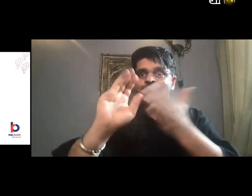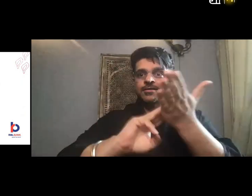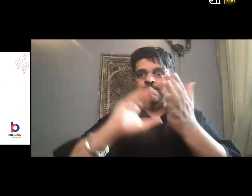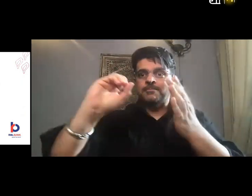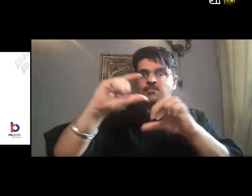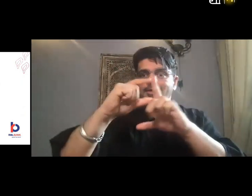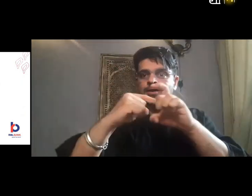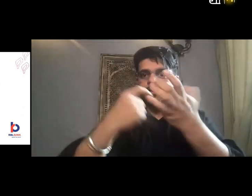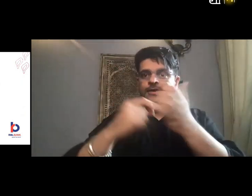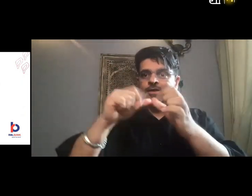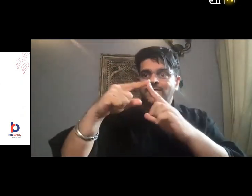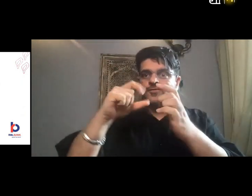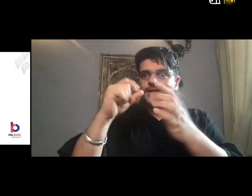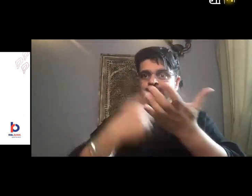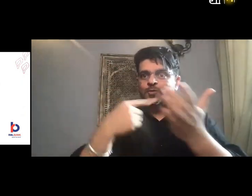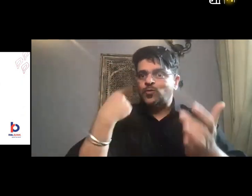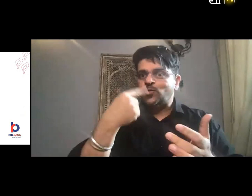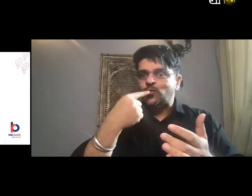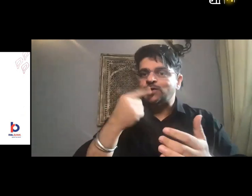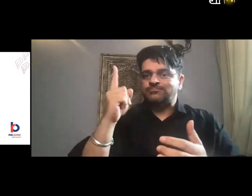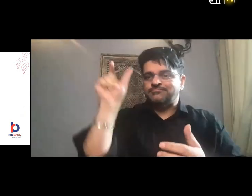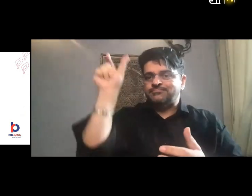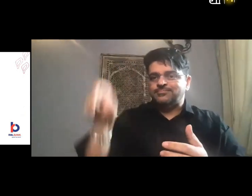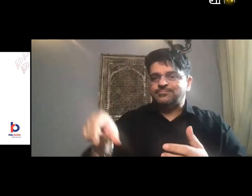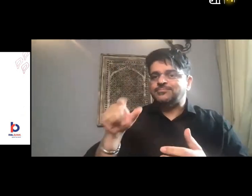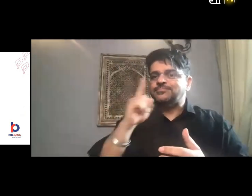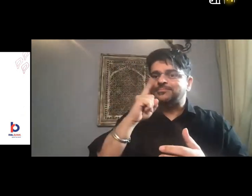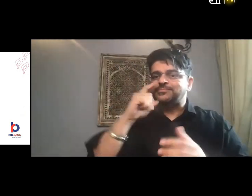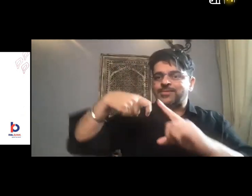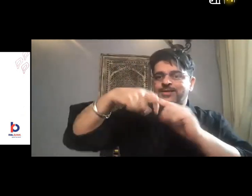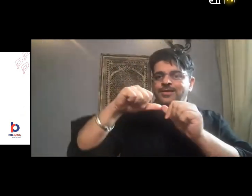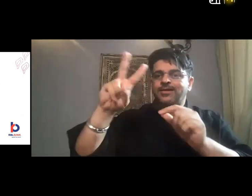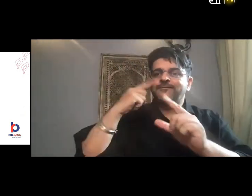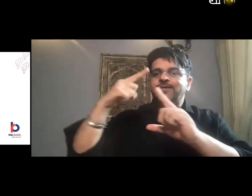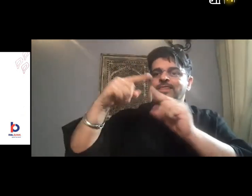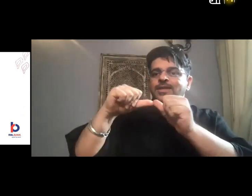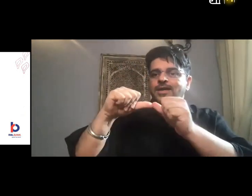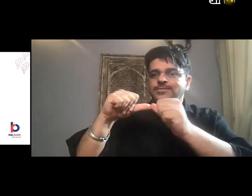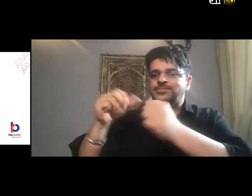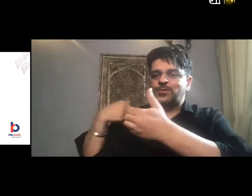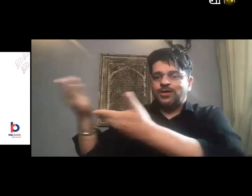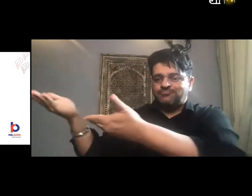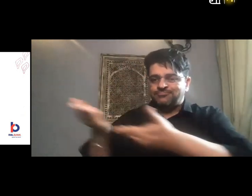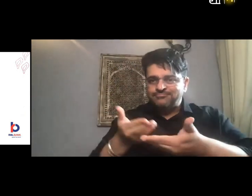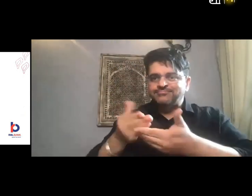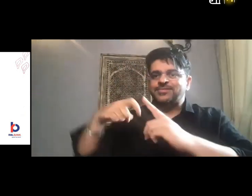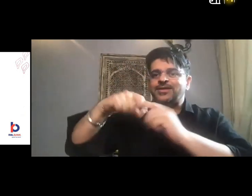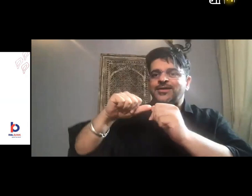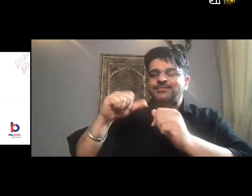and this is the second one. We have a new moderator today. The moderator, I will introduce her. Her name is